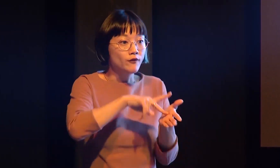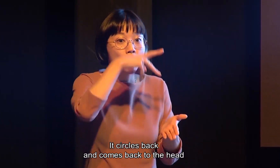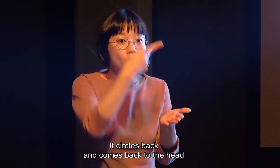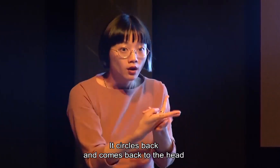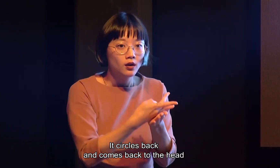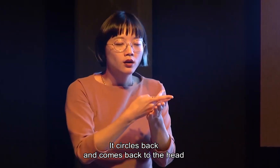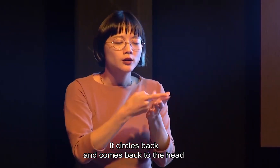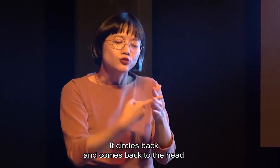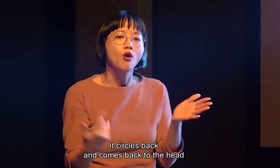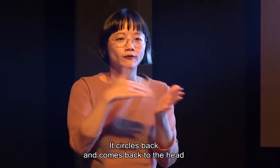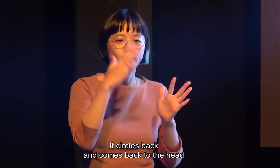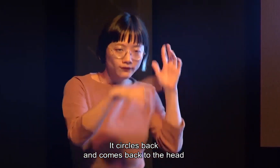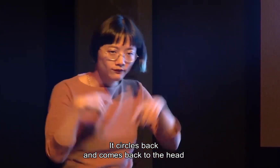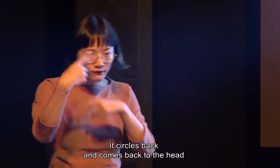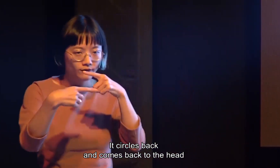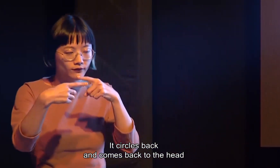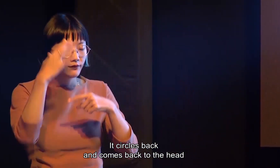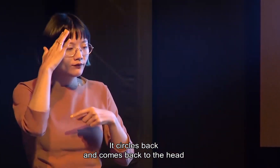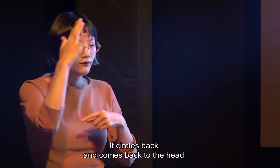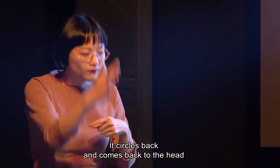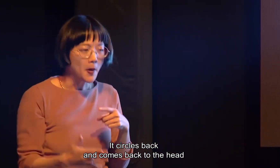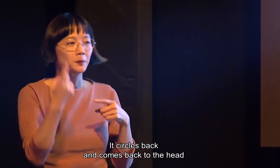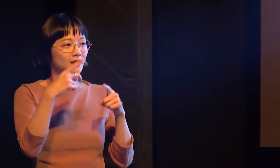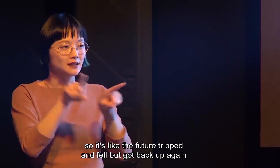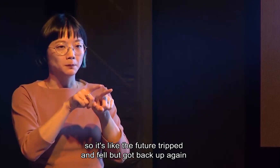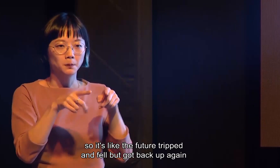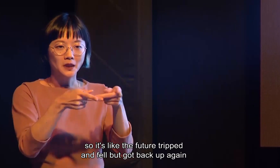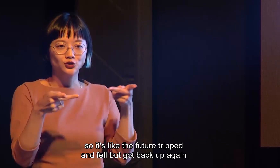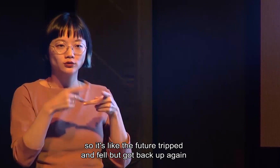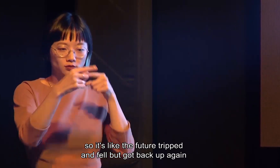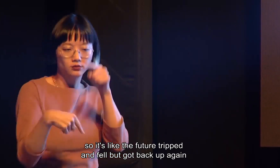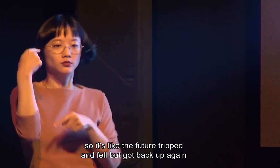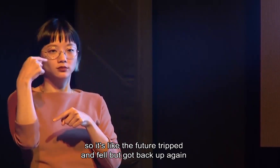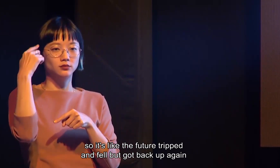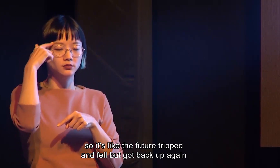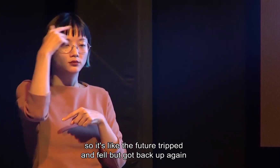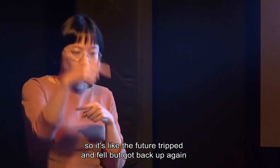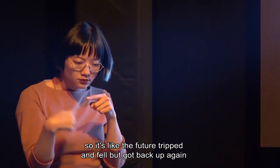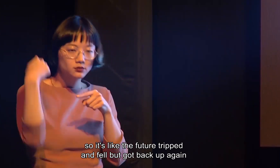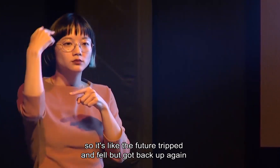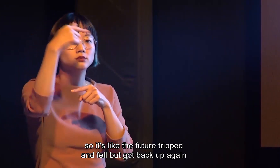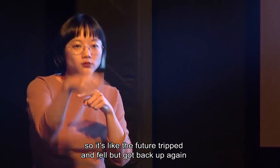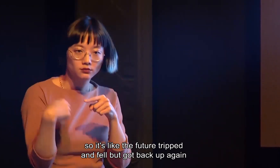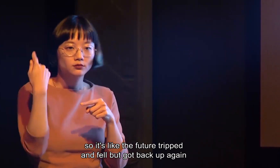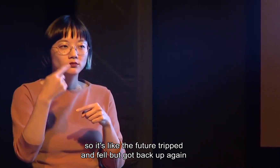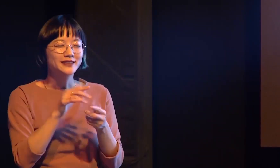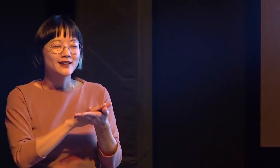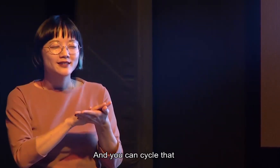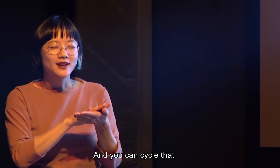It circles back and comes back to the head, so it's like the future trip and fell, but got back up again. And you can